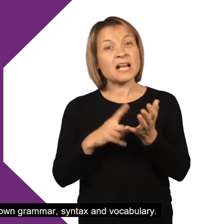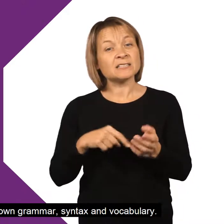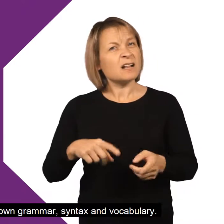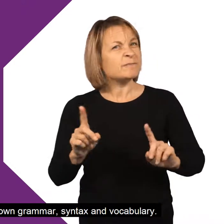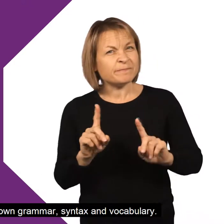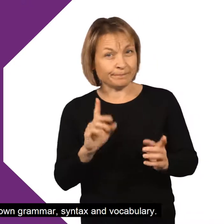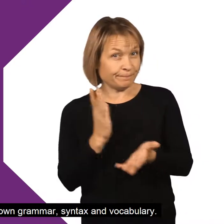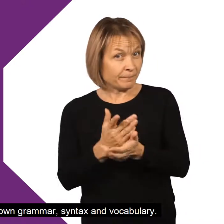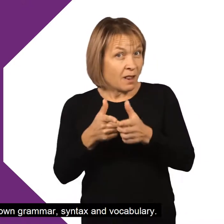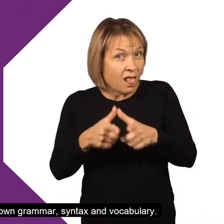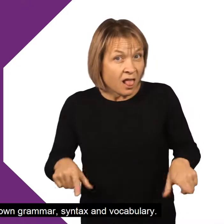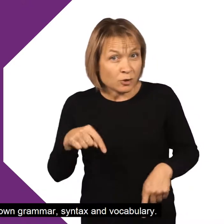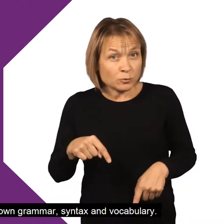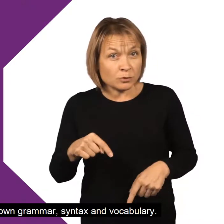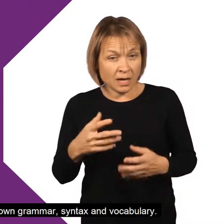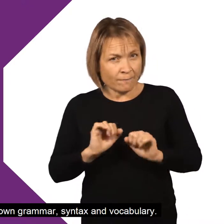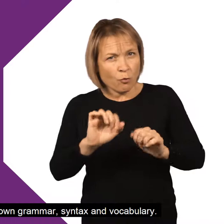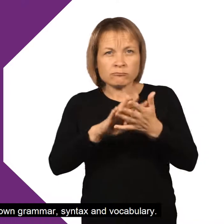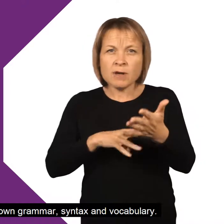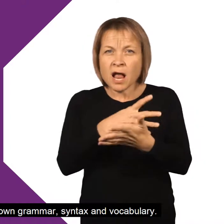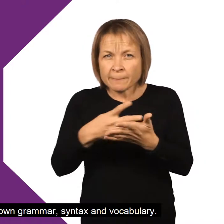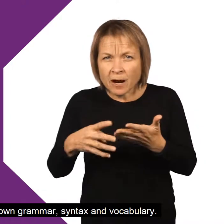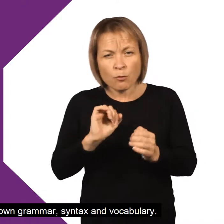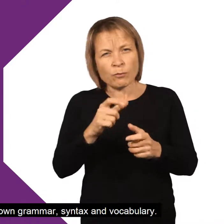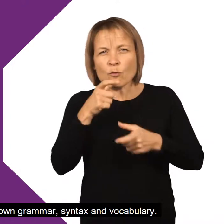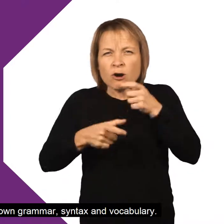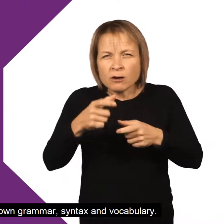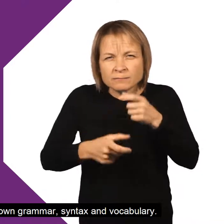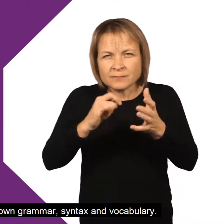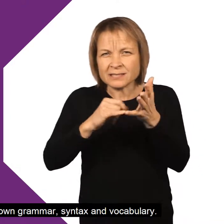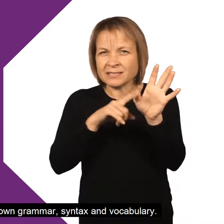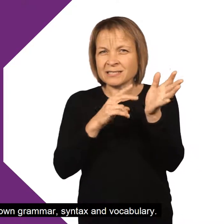BSL is a language with its own grammar, syntax and vocabulary.